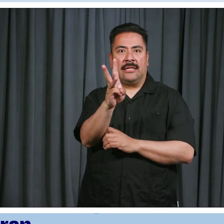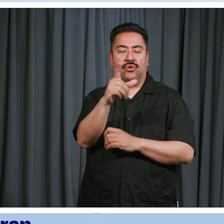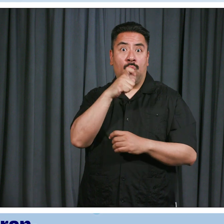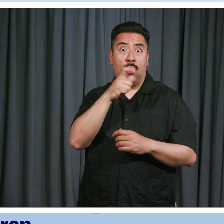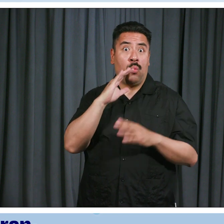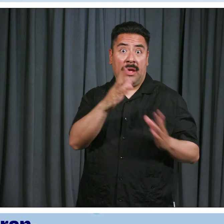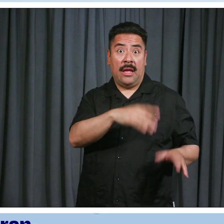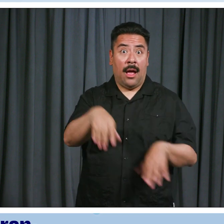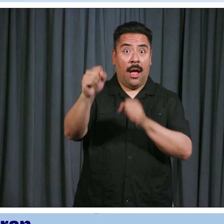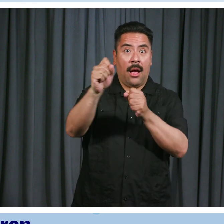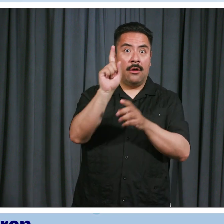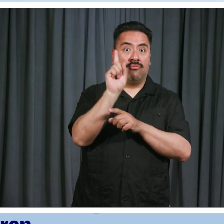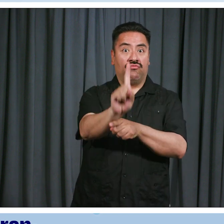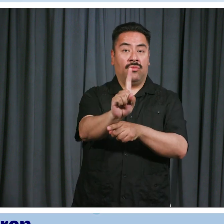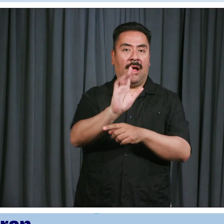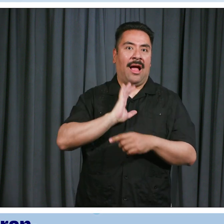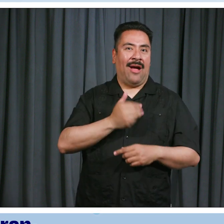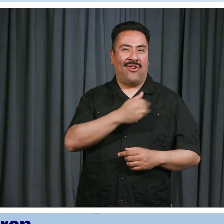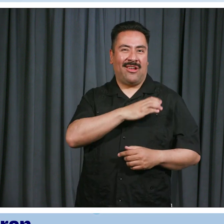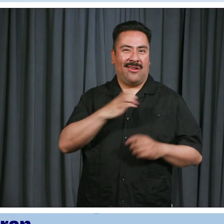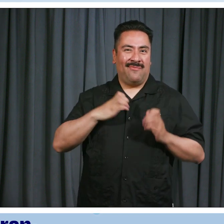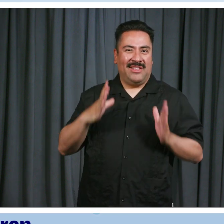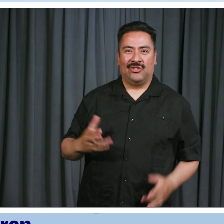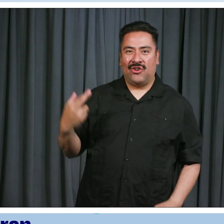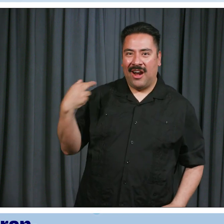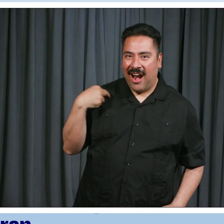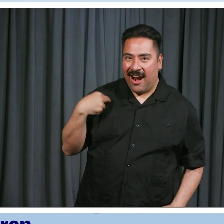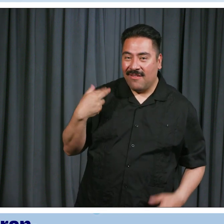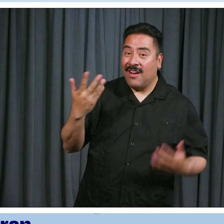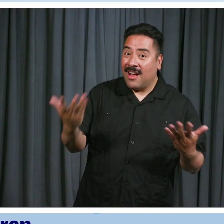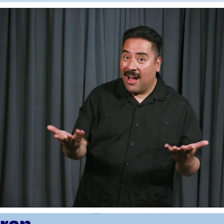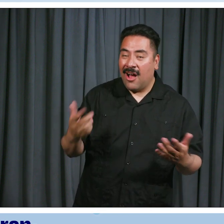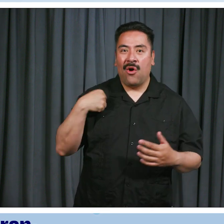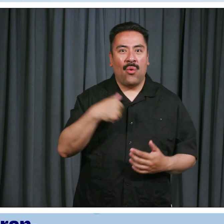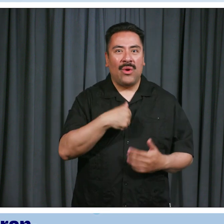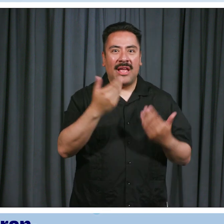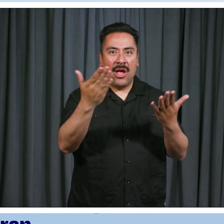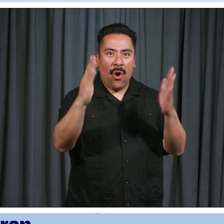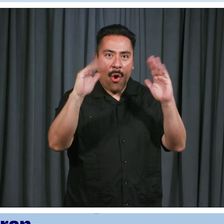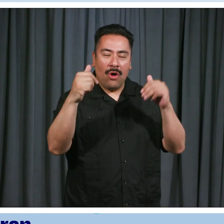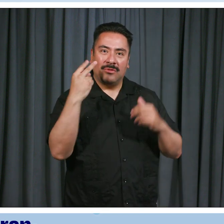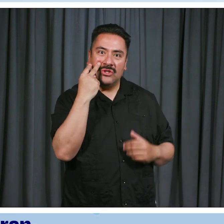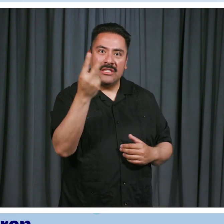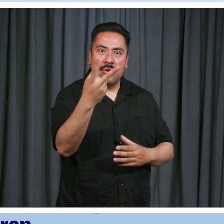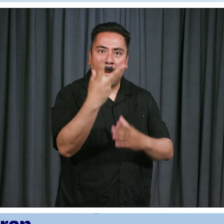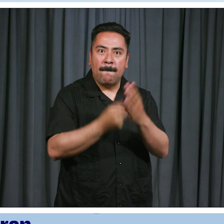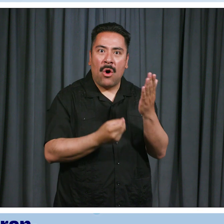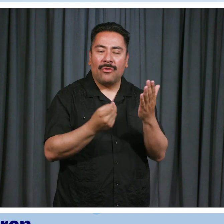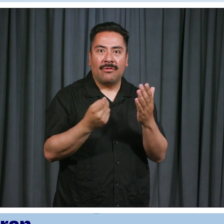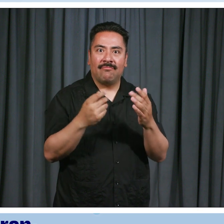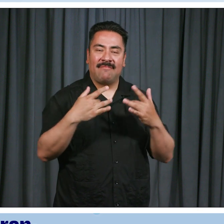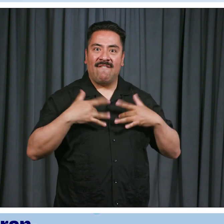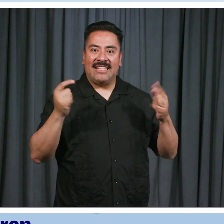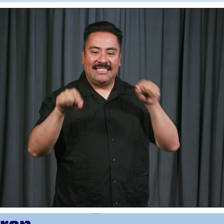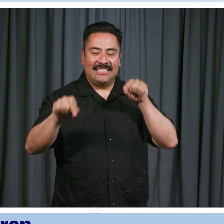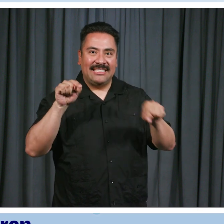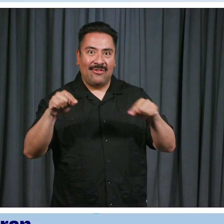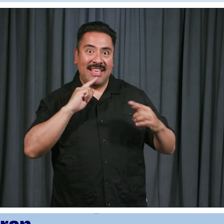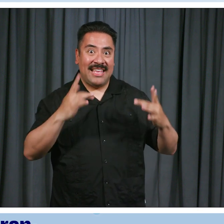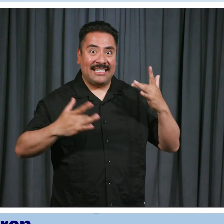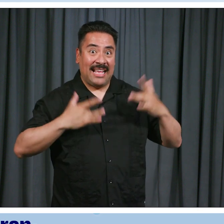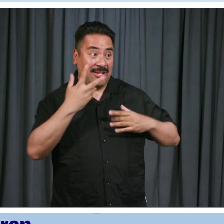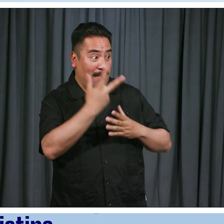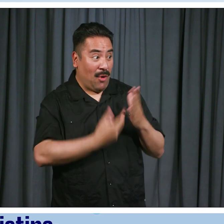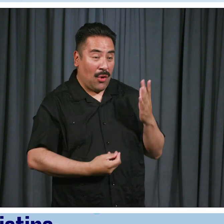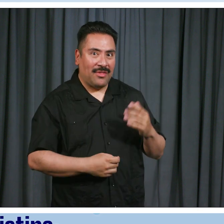this year will be our very own Commissioner Arfa. So we hope to see you at both events. We are very excited about both